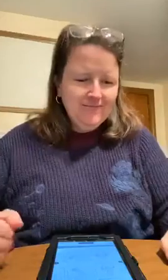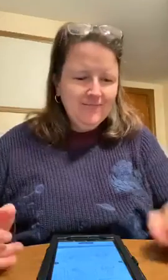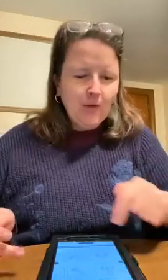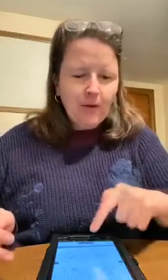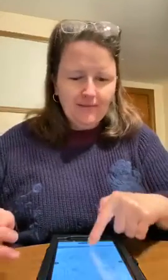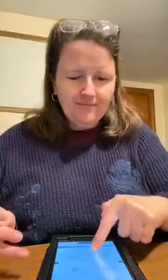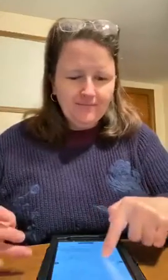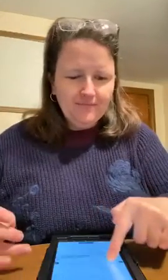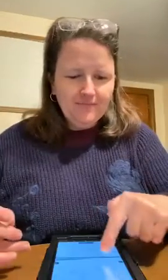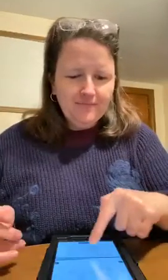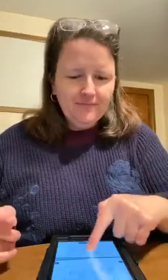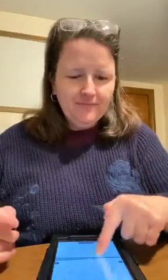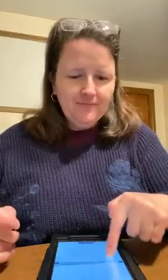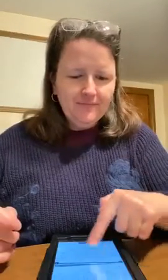Okay.